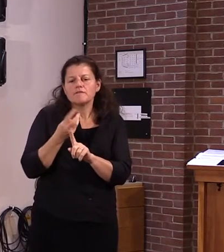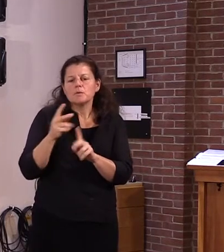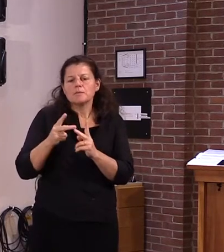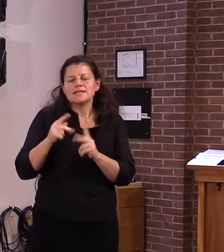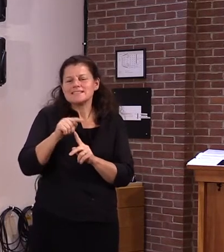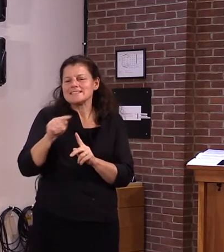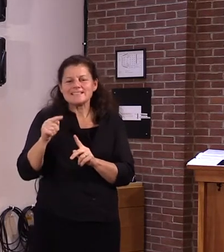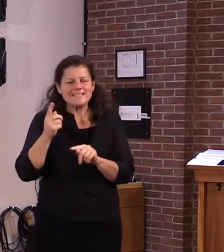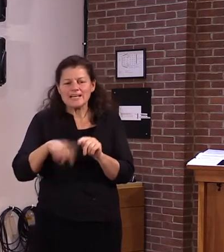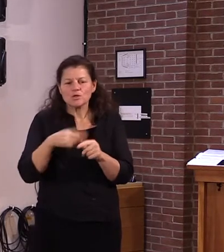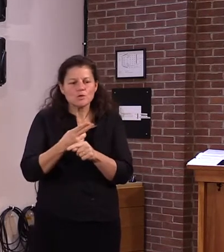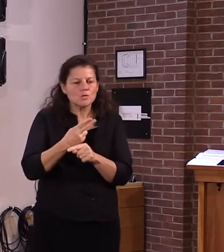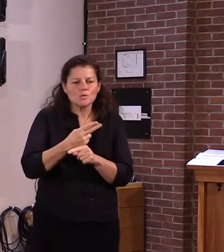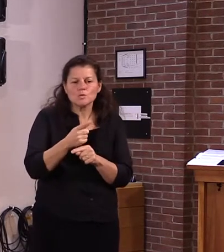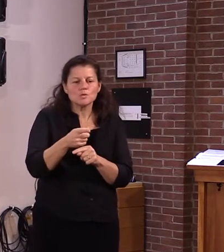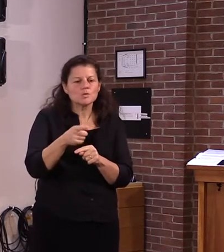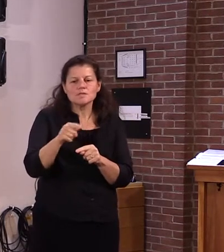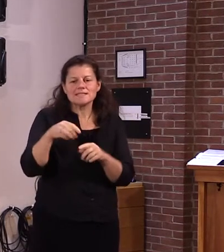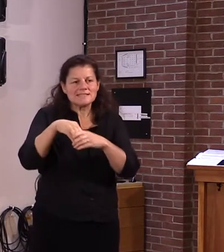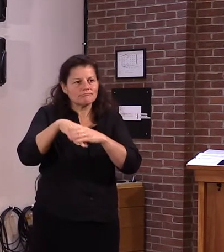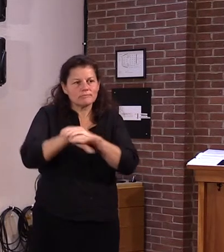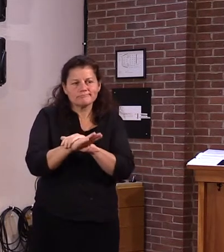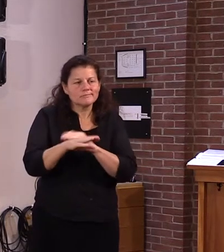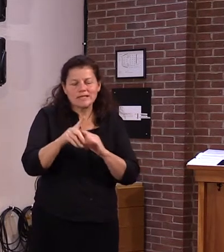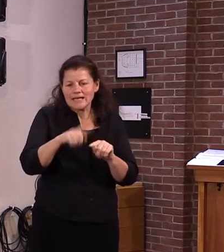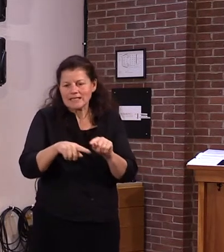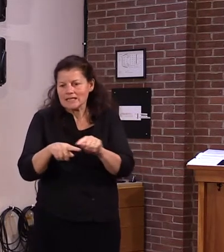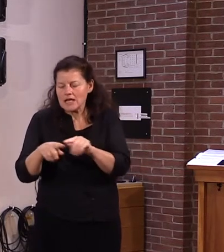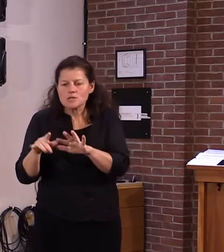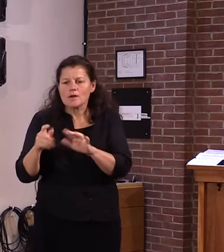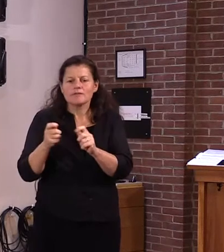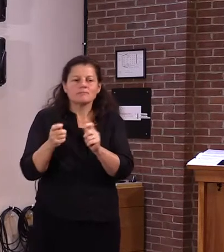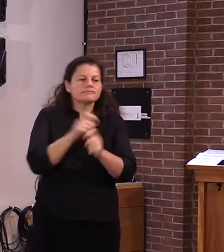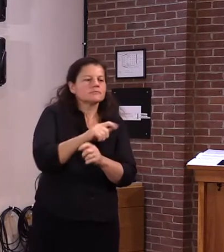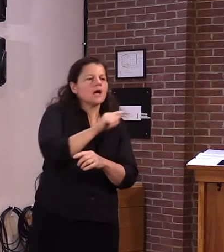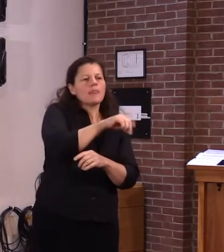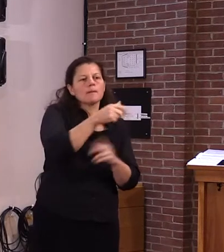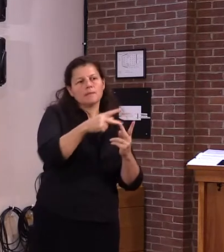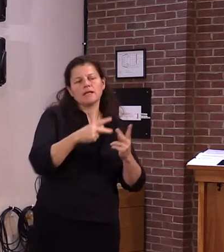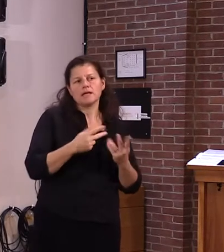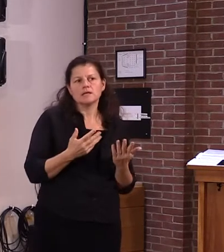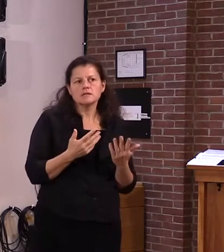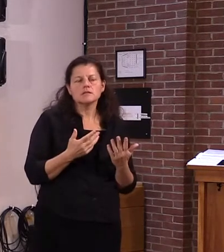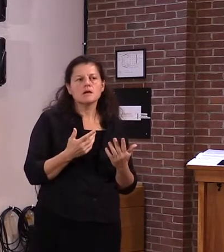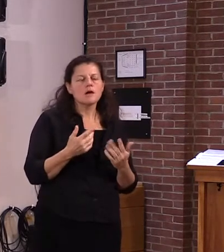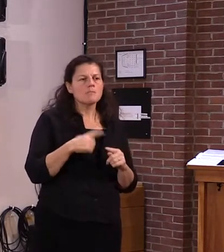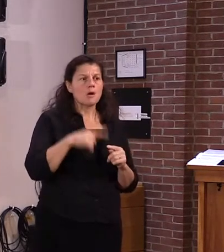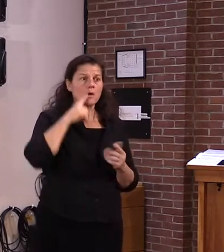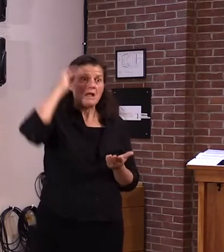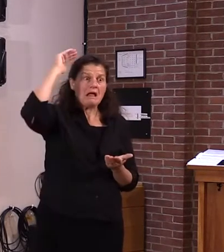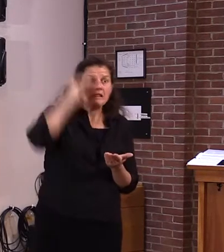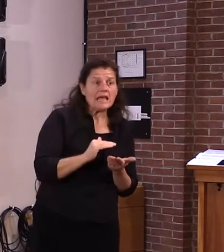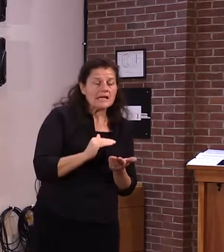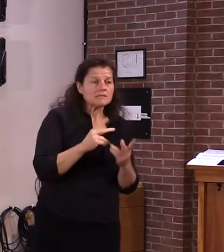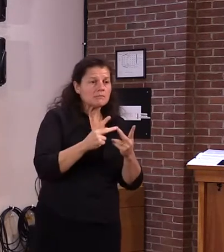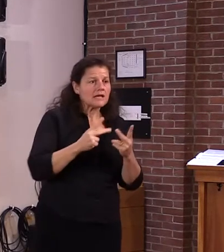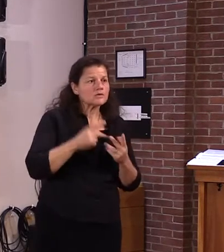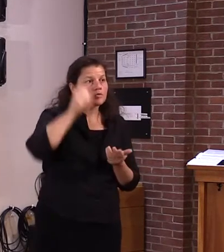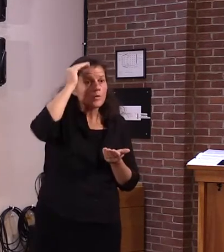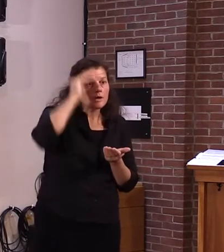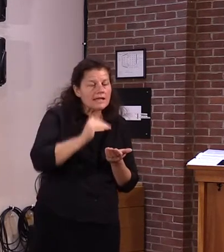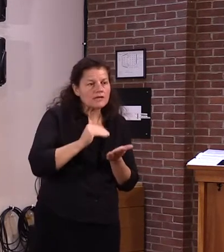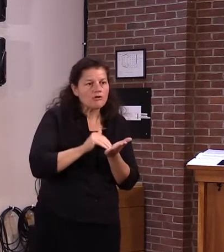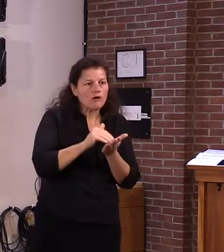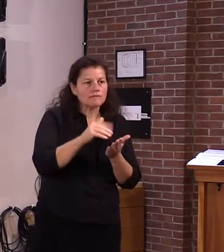to use in the wintertime, but I think you'll see that we won't ramp down our testing capabilities at